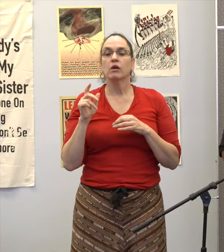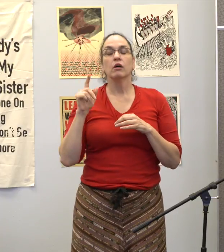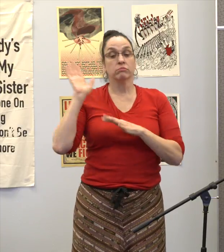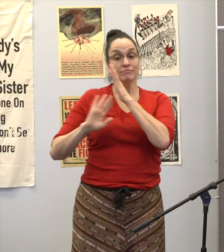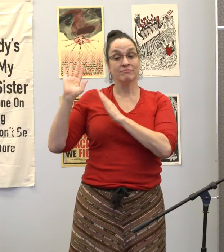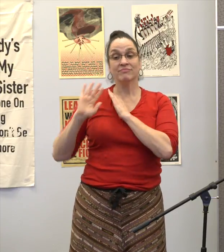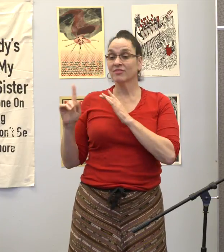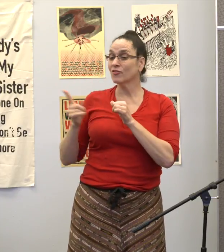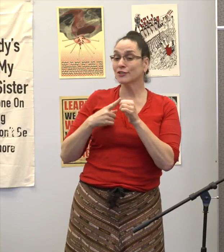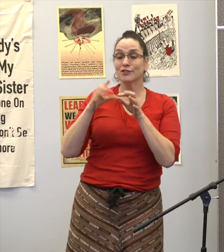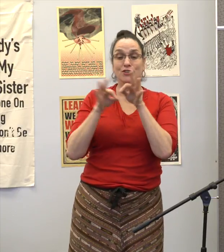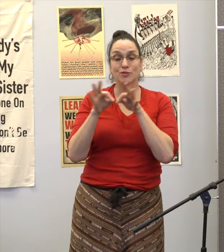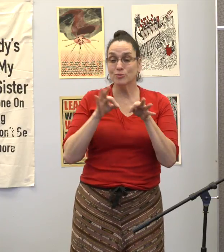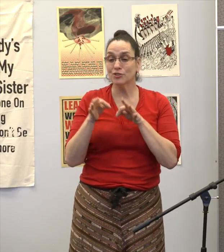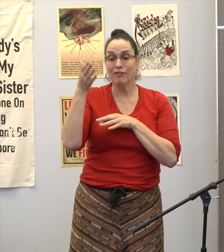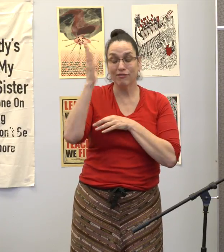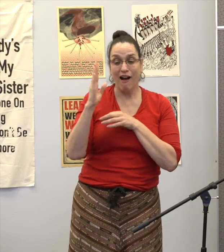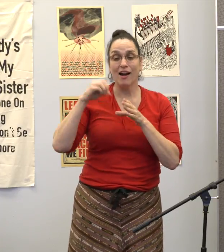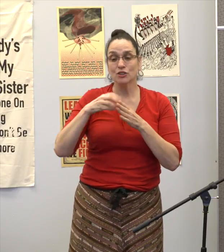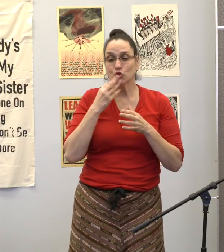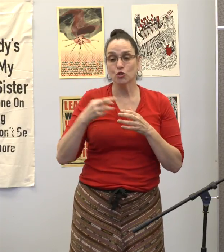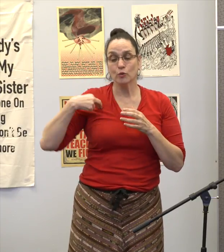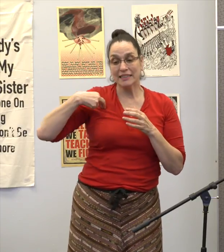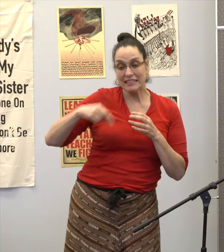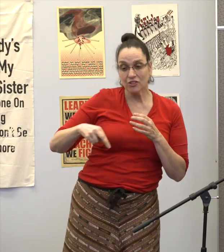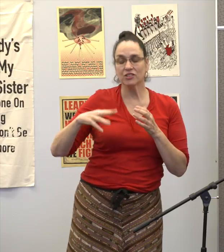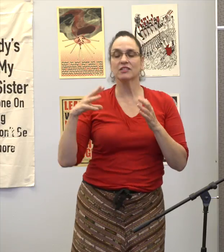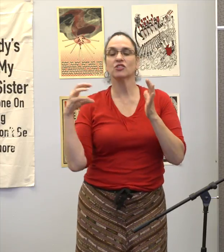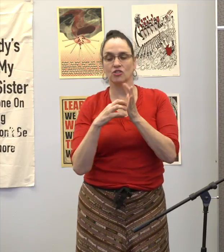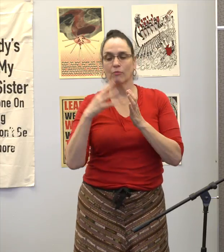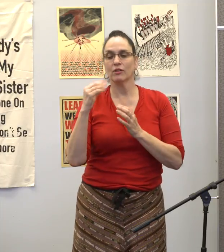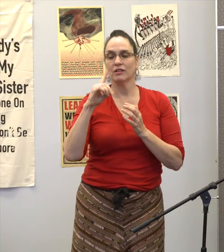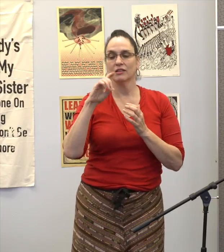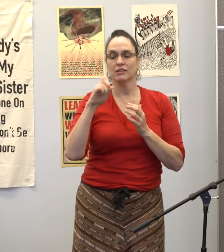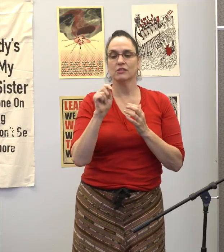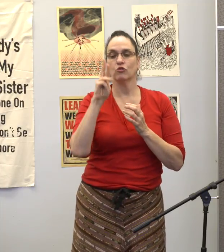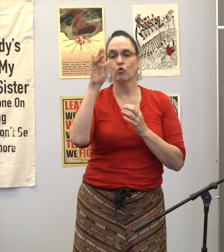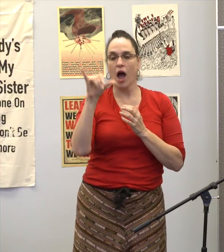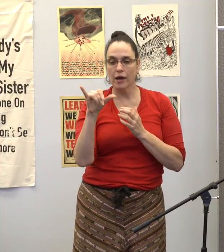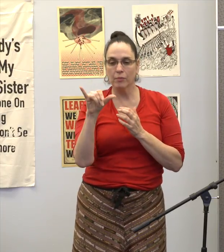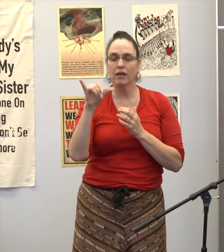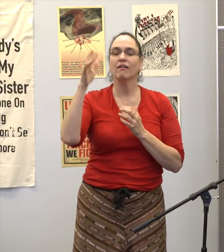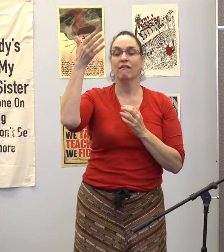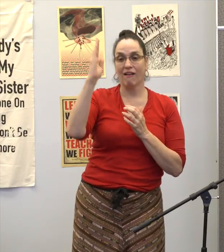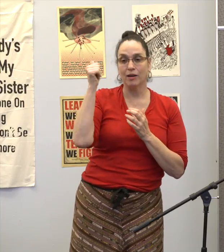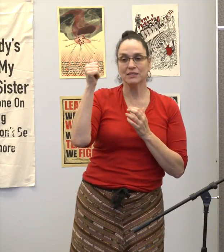of God is found in the 15th chapter of Deuteronomy. It says, God is Jehovah